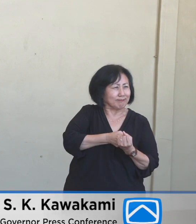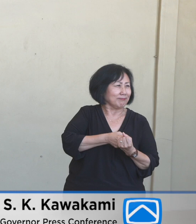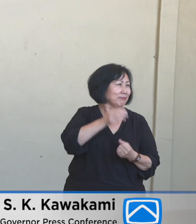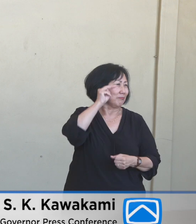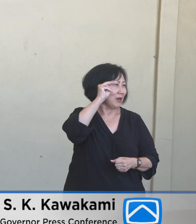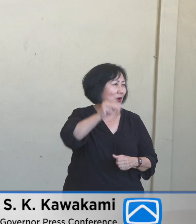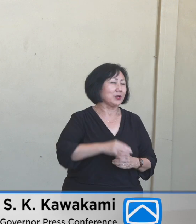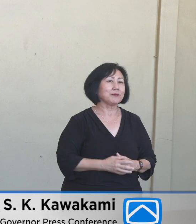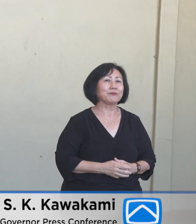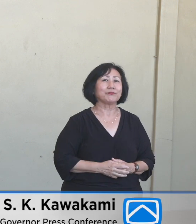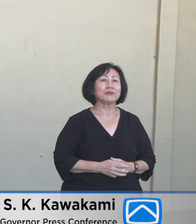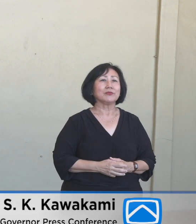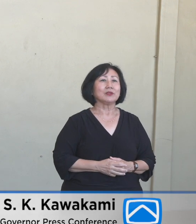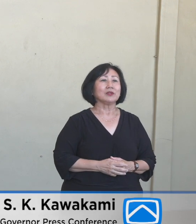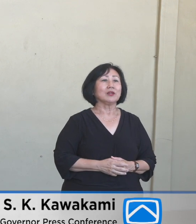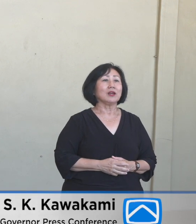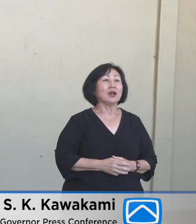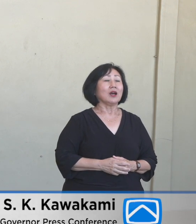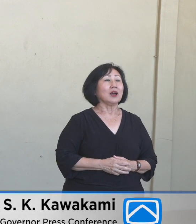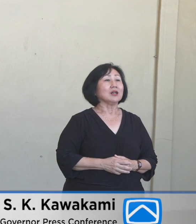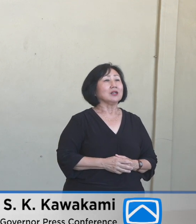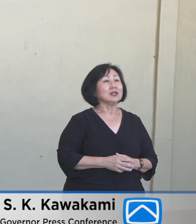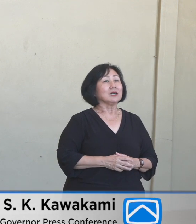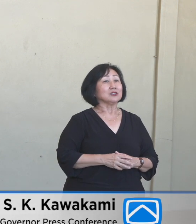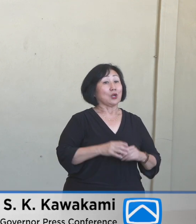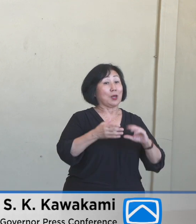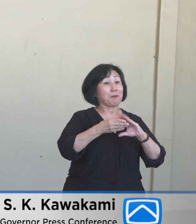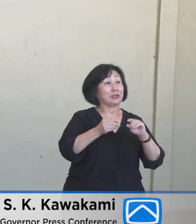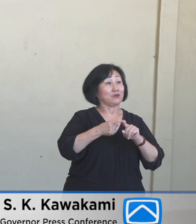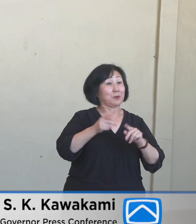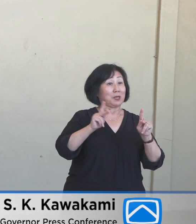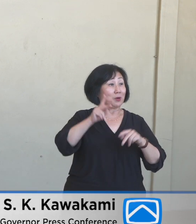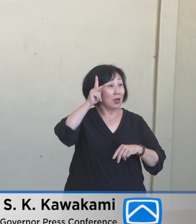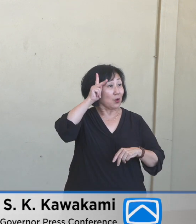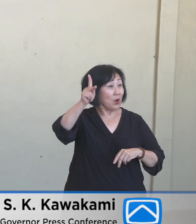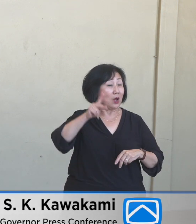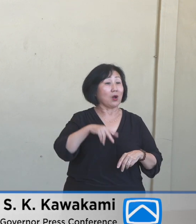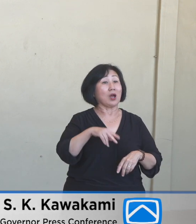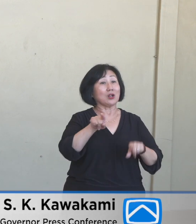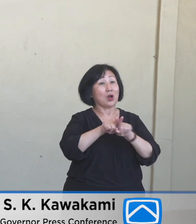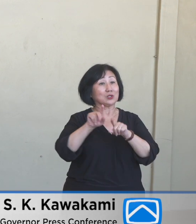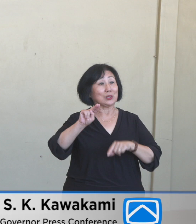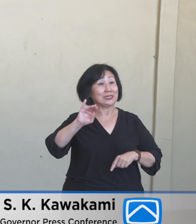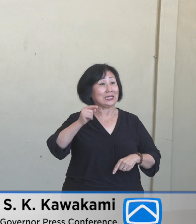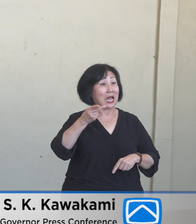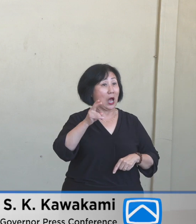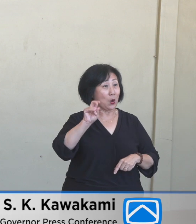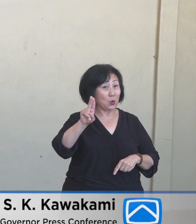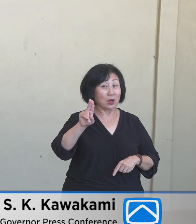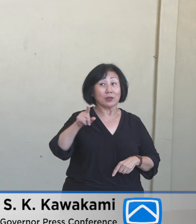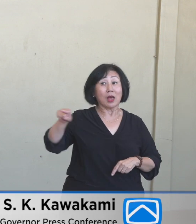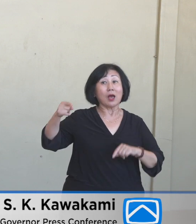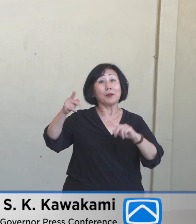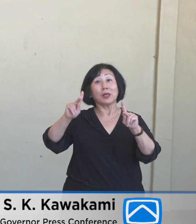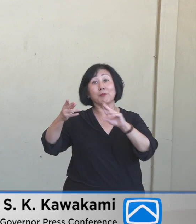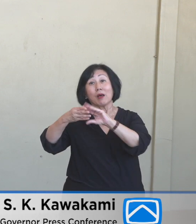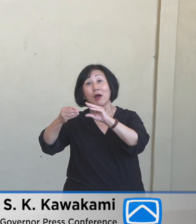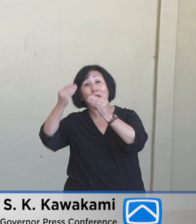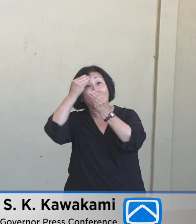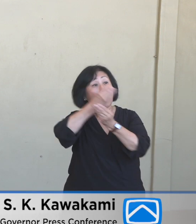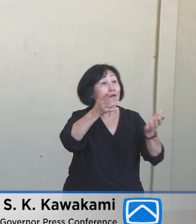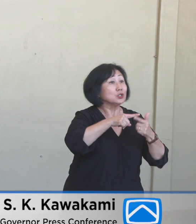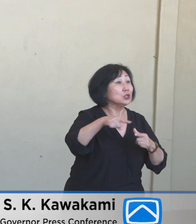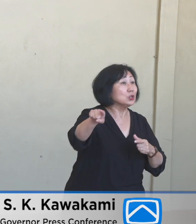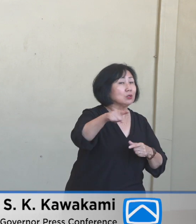you the message from the people back at home on Kauai and Niihau is to tell you folks that they love you, that